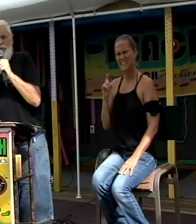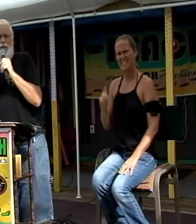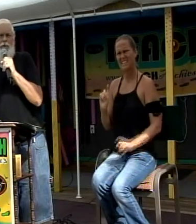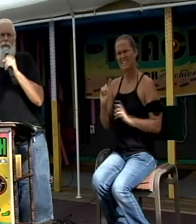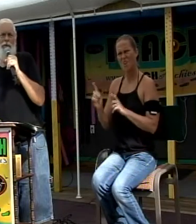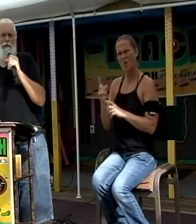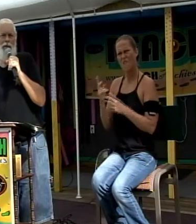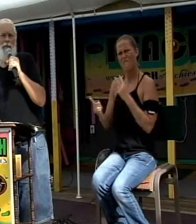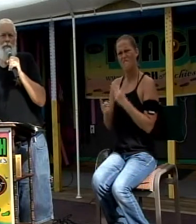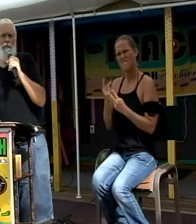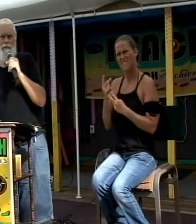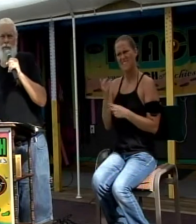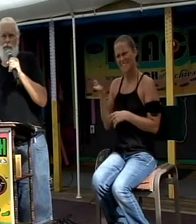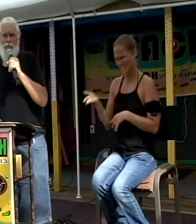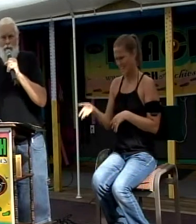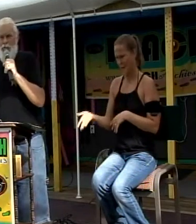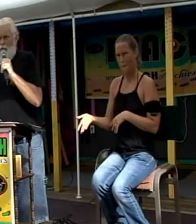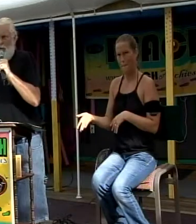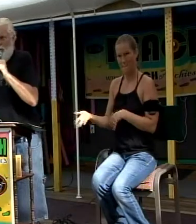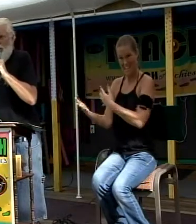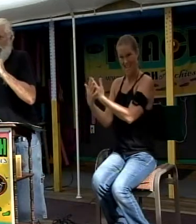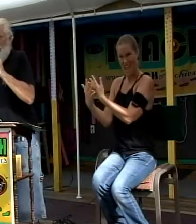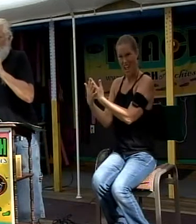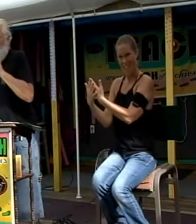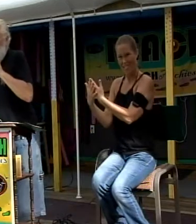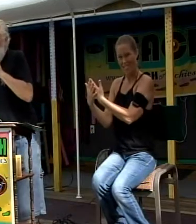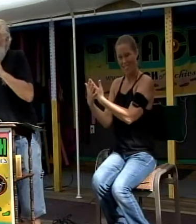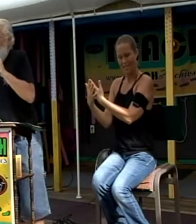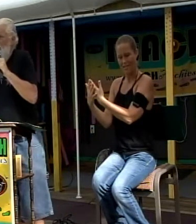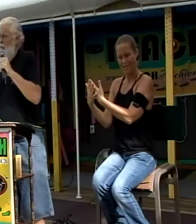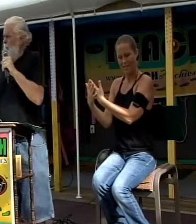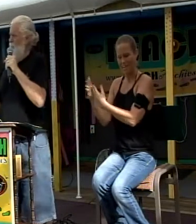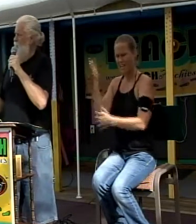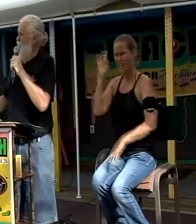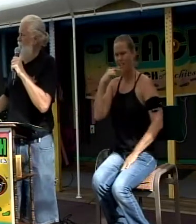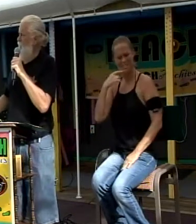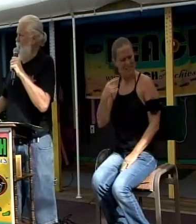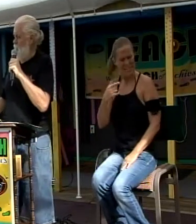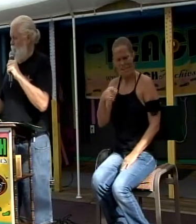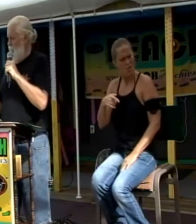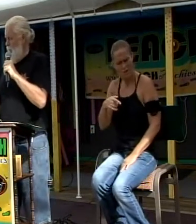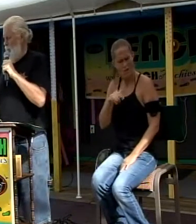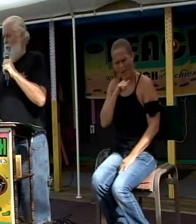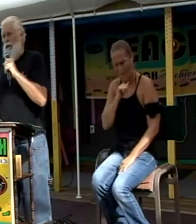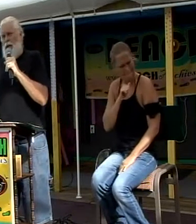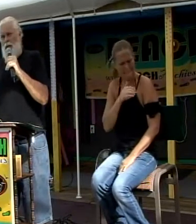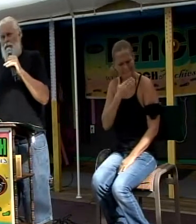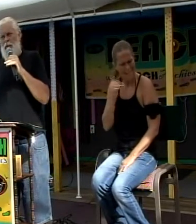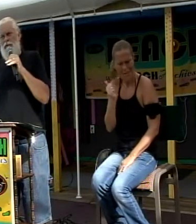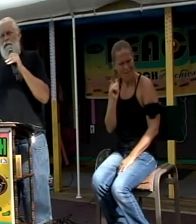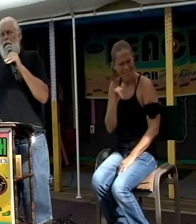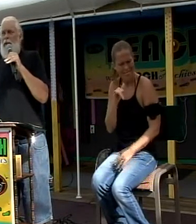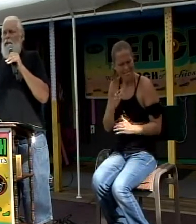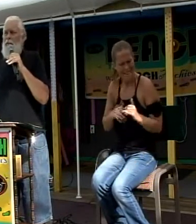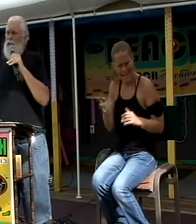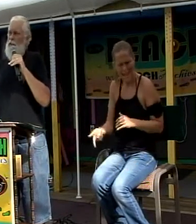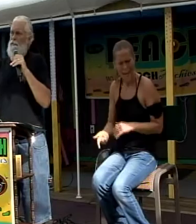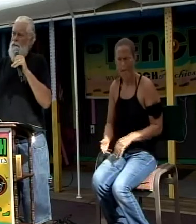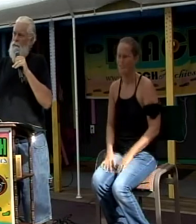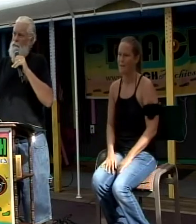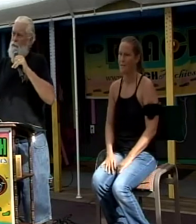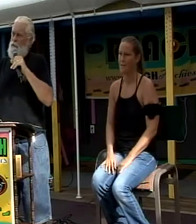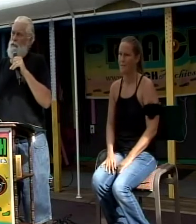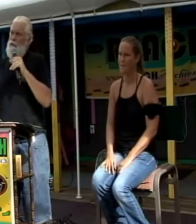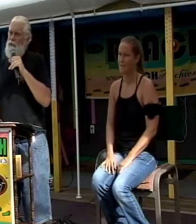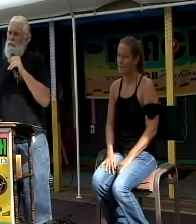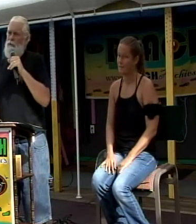And he said, you're no better than him. This is what I was going on in my heart and in my head. What do you mean I'm no better than him? Have you ever taken advantage